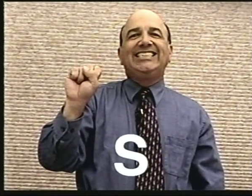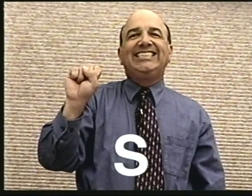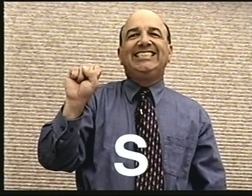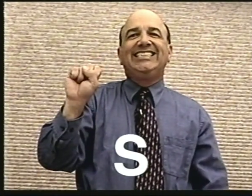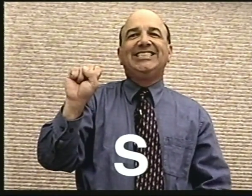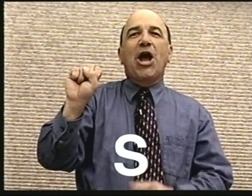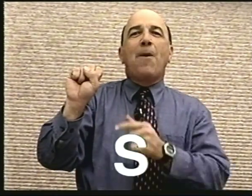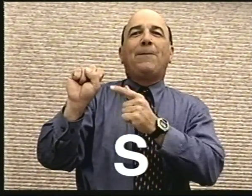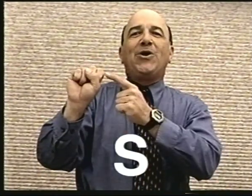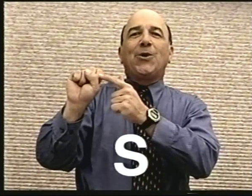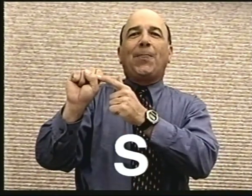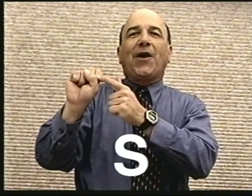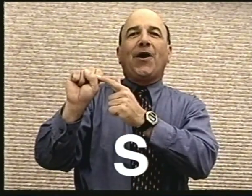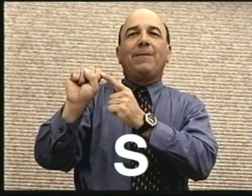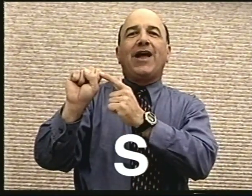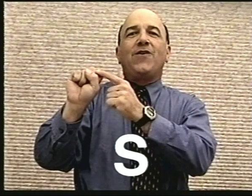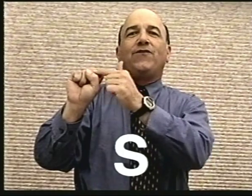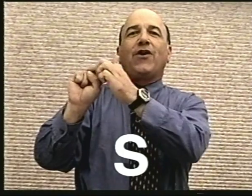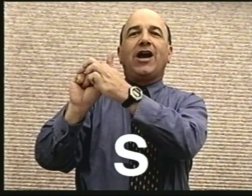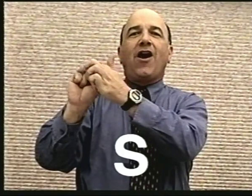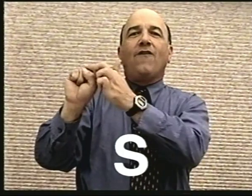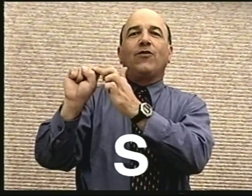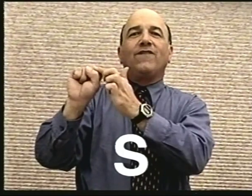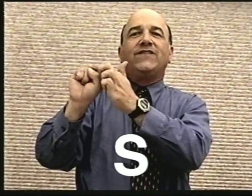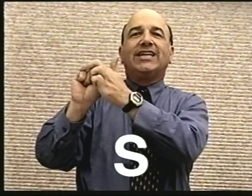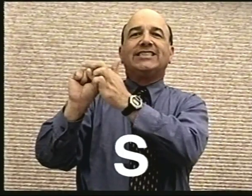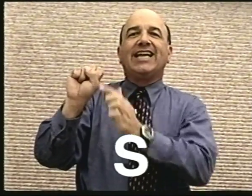S, put your thumb in front of your fist,